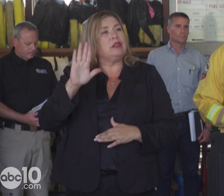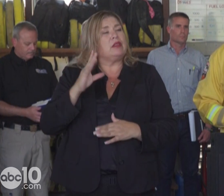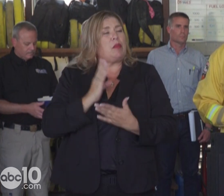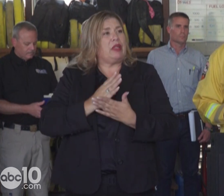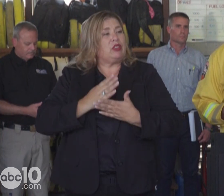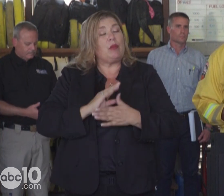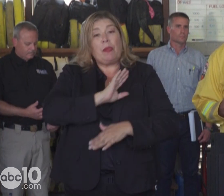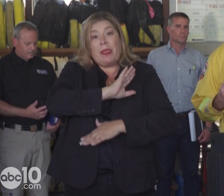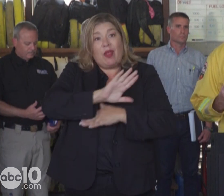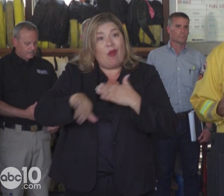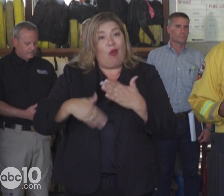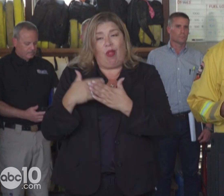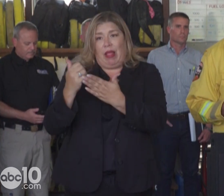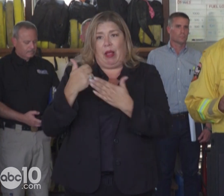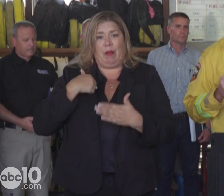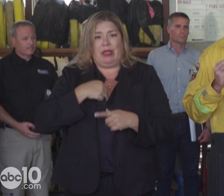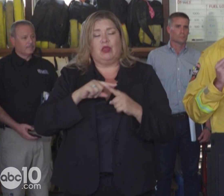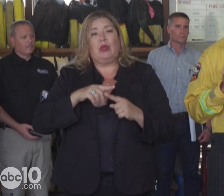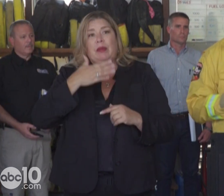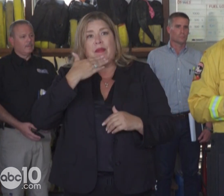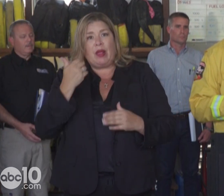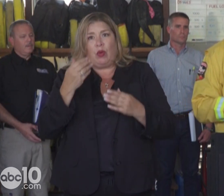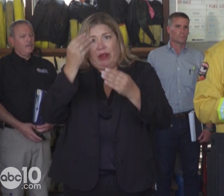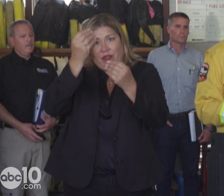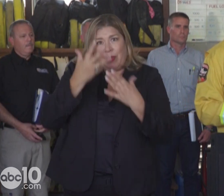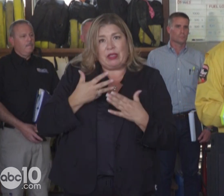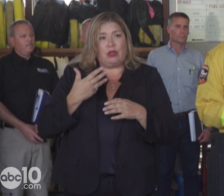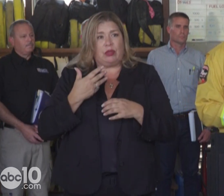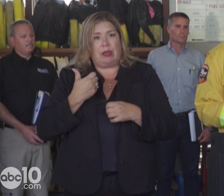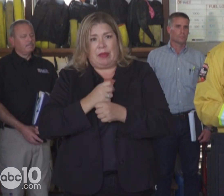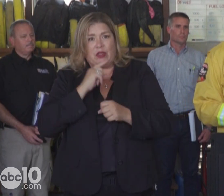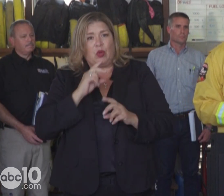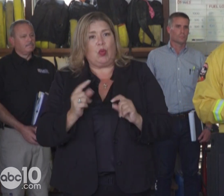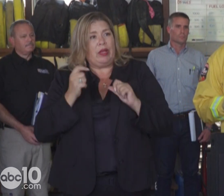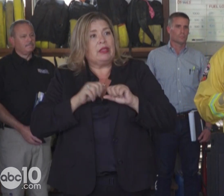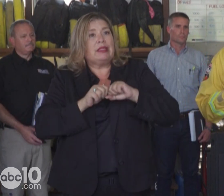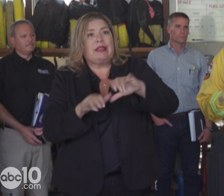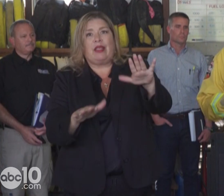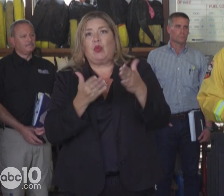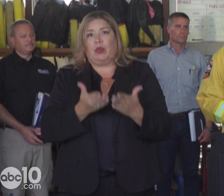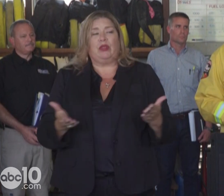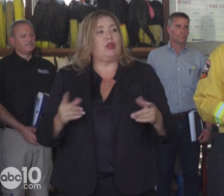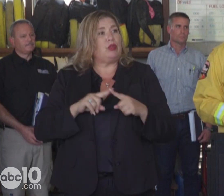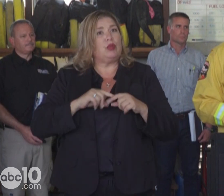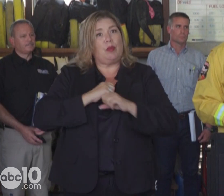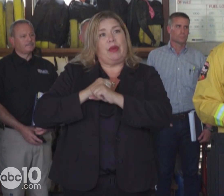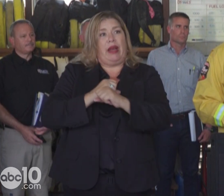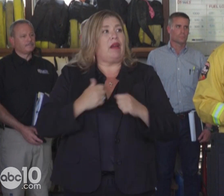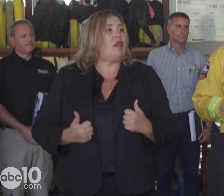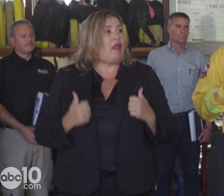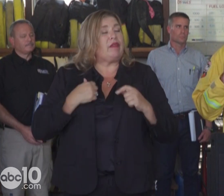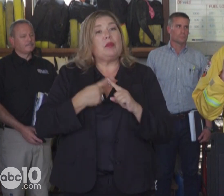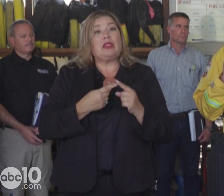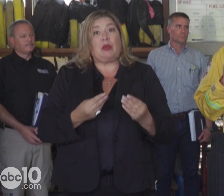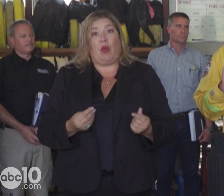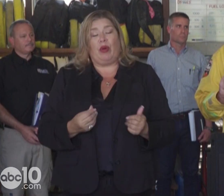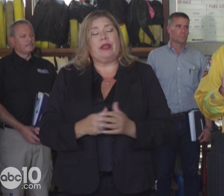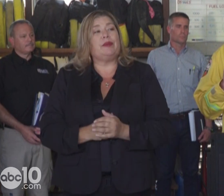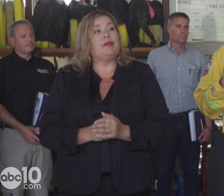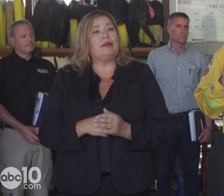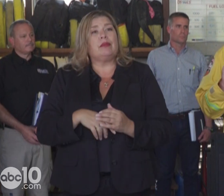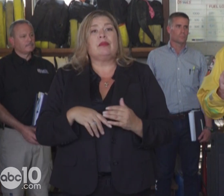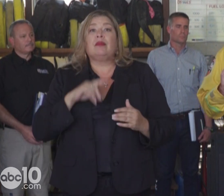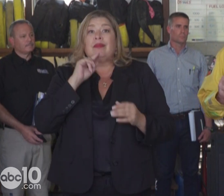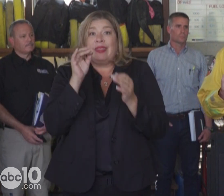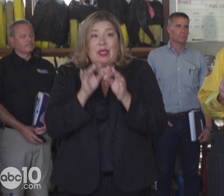All of these things are helping us to get better fidelity and get resources to where they need to be to protect lives and property. It's